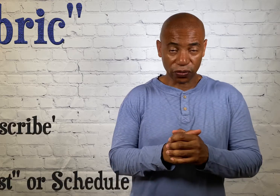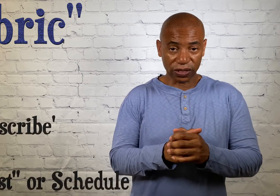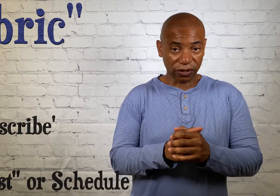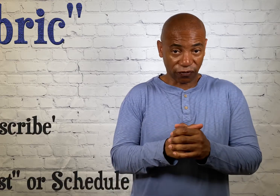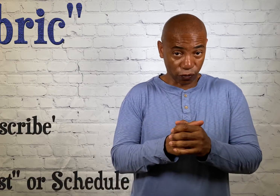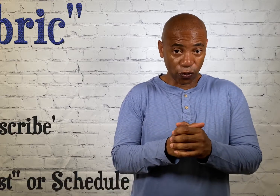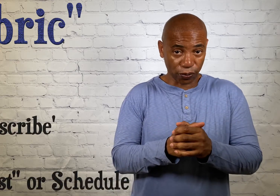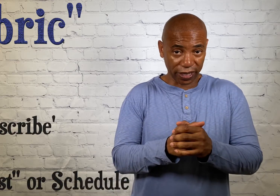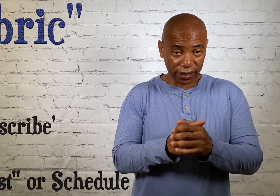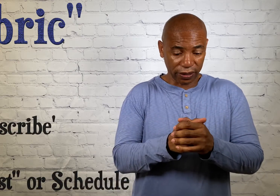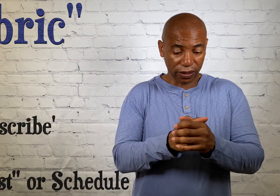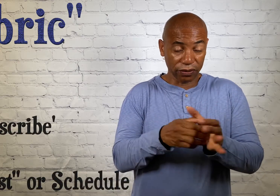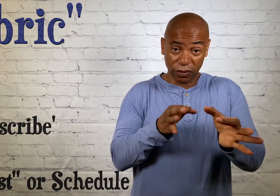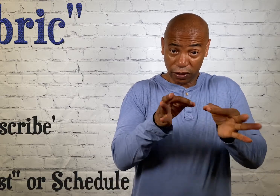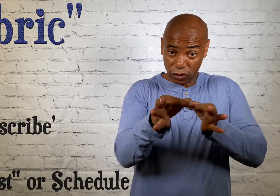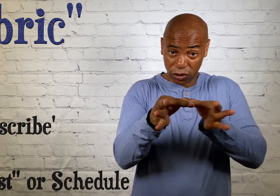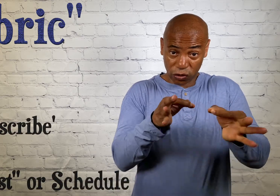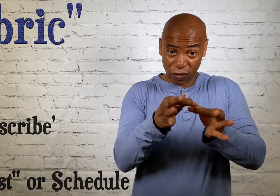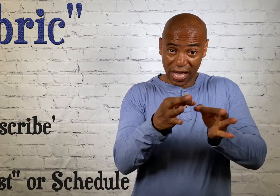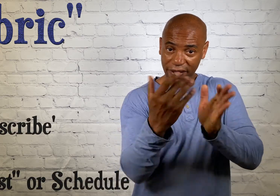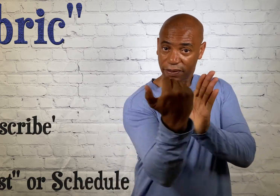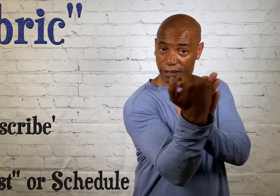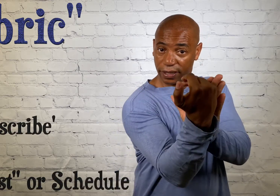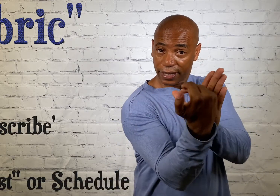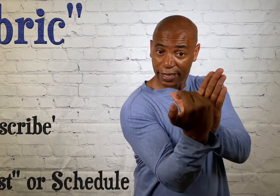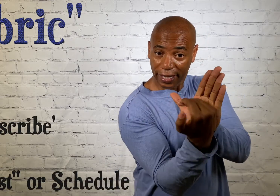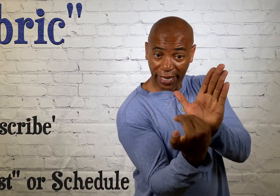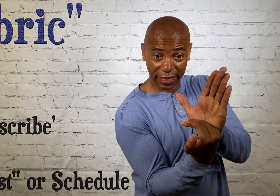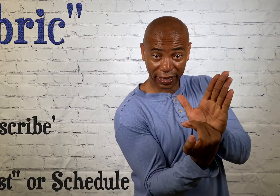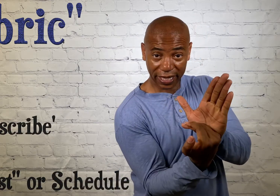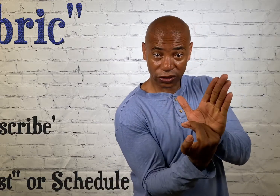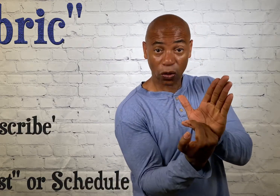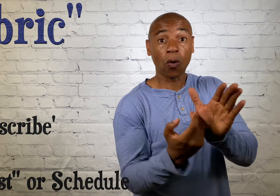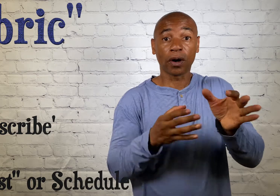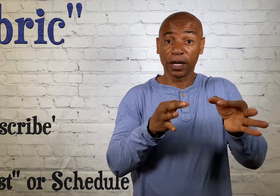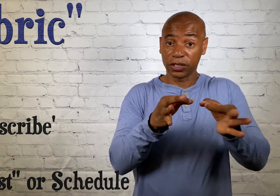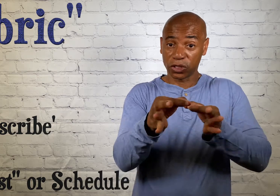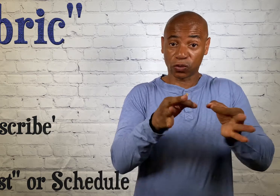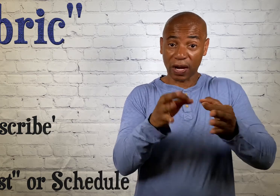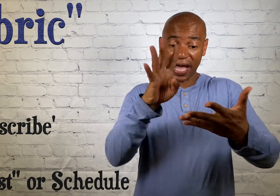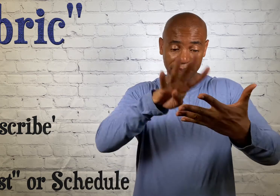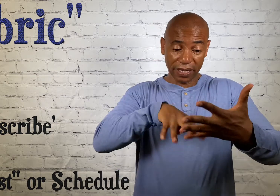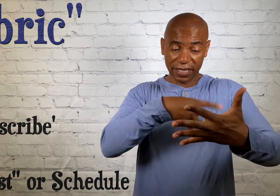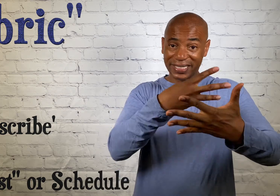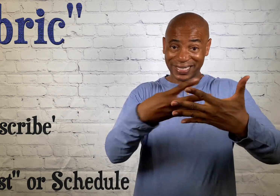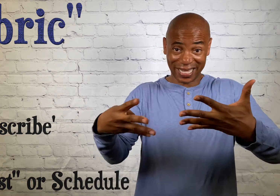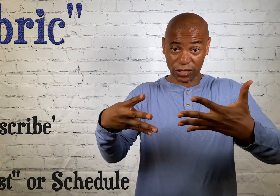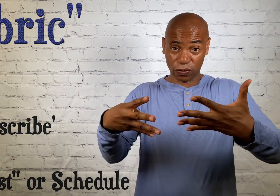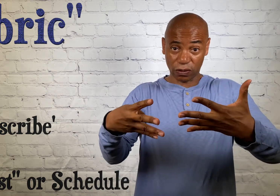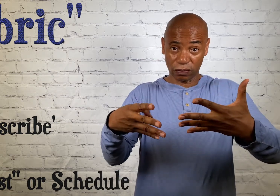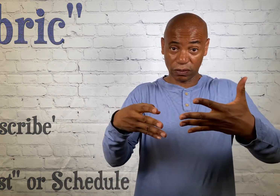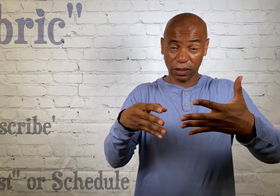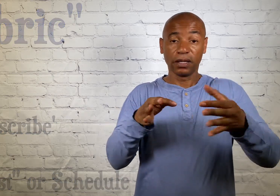is, for rubric, you can describe in the list or describe schedule.